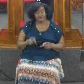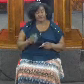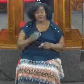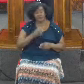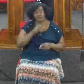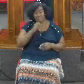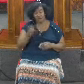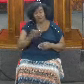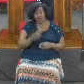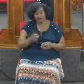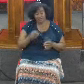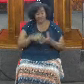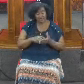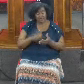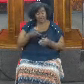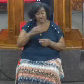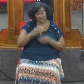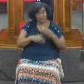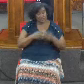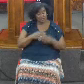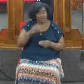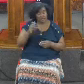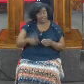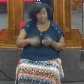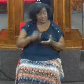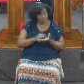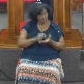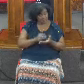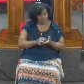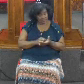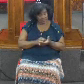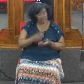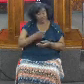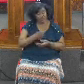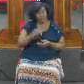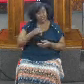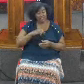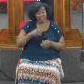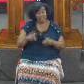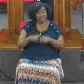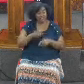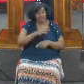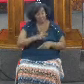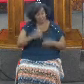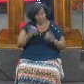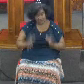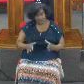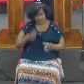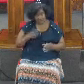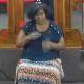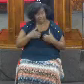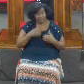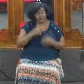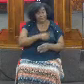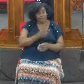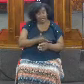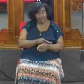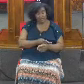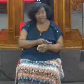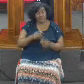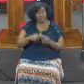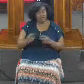Not only does this world need the gospel witness, you and I as Christians, we have the power of